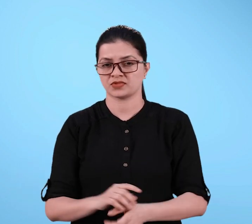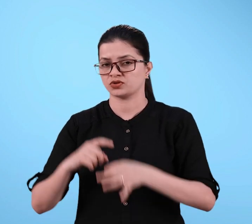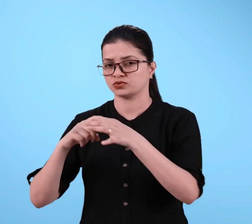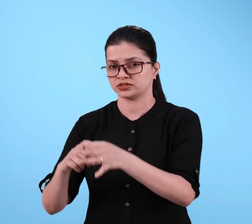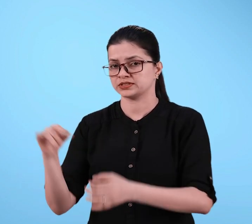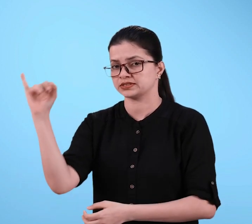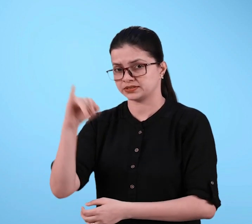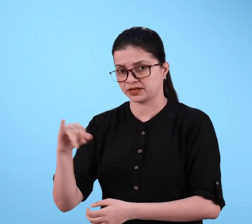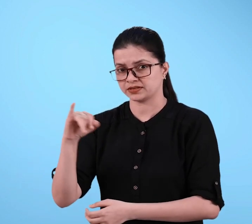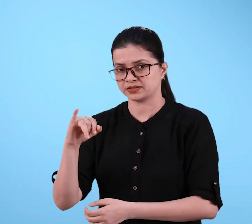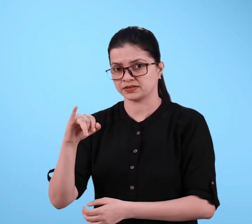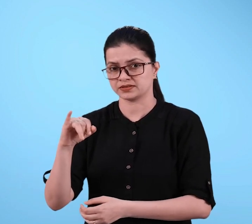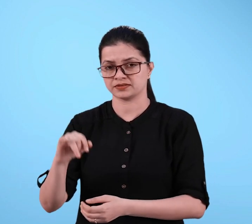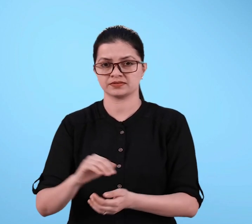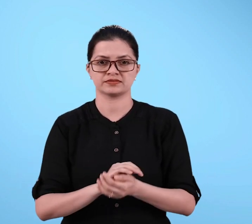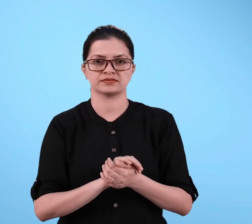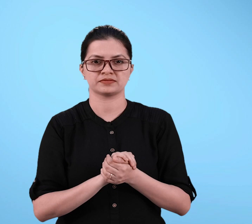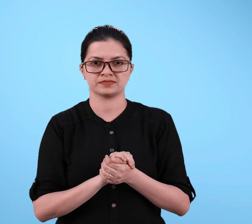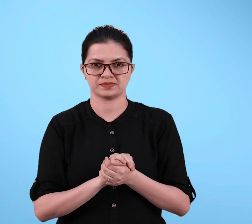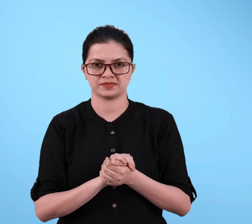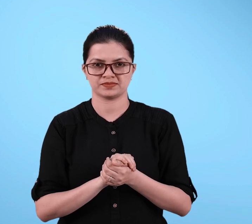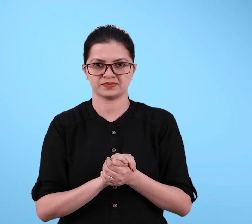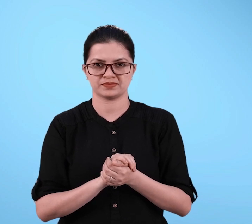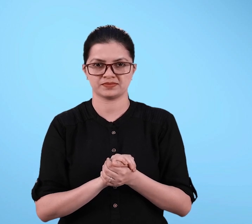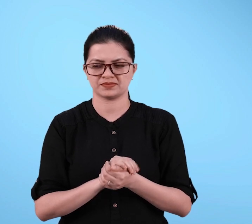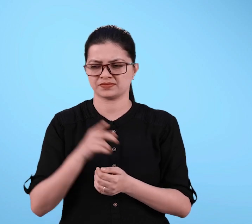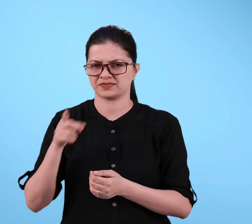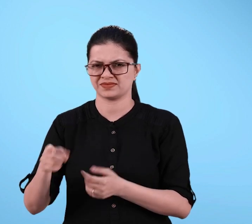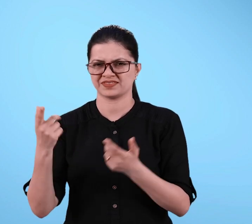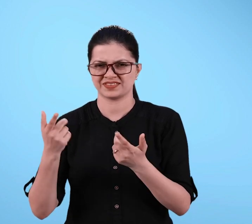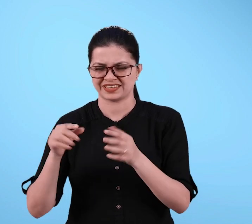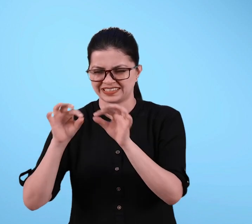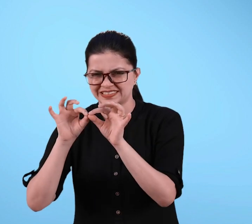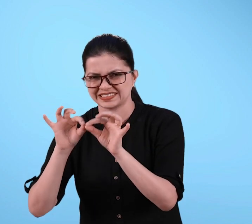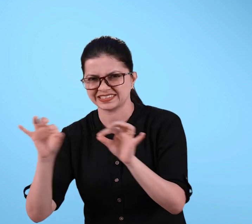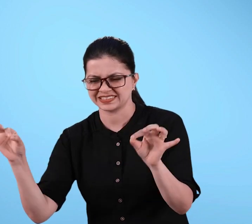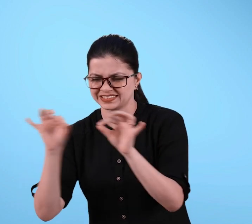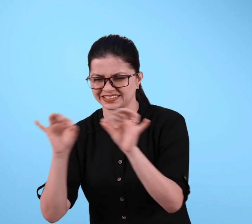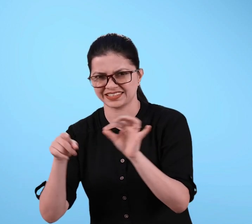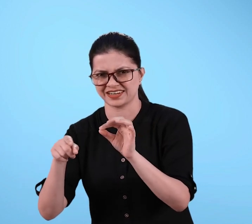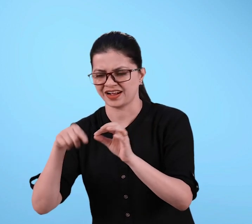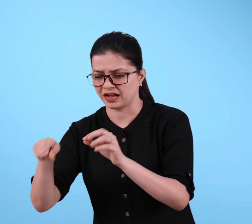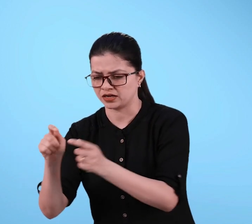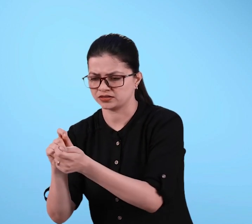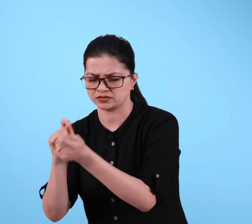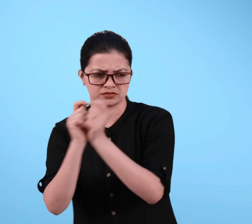Explain the 6. process of making yarn from fiber. Explain the process of making yarn from